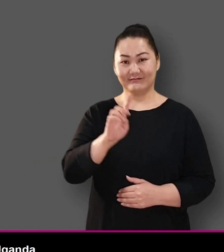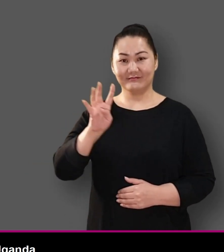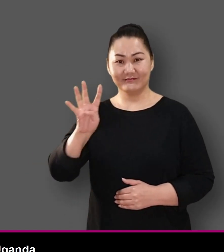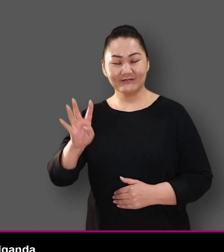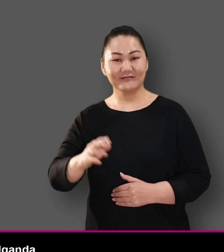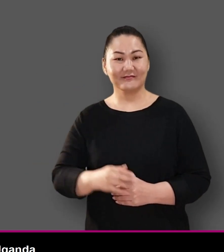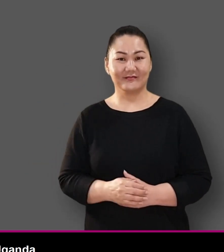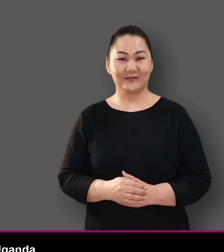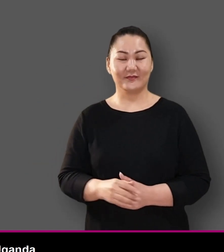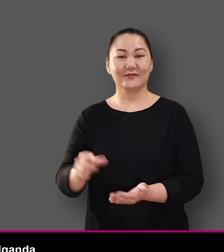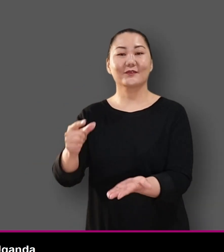Uganda,